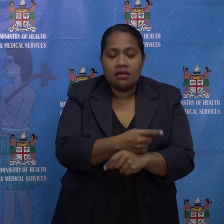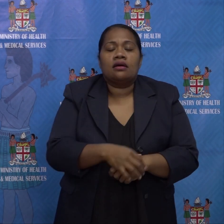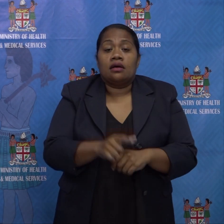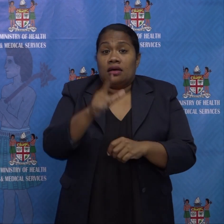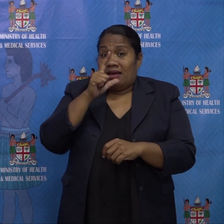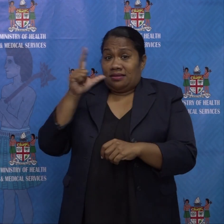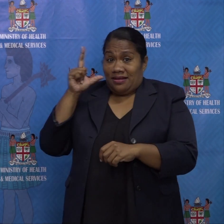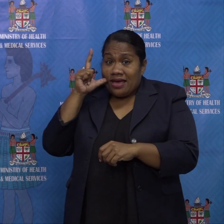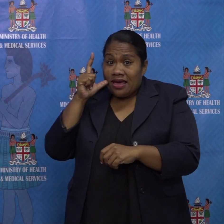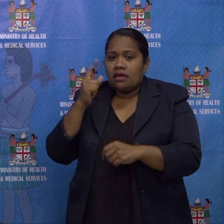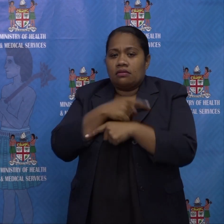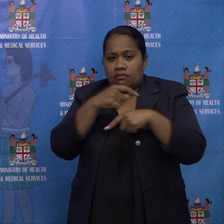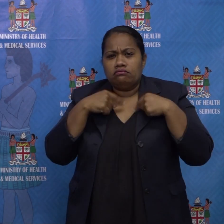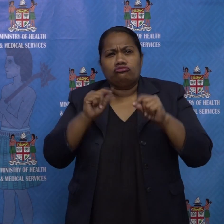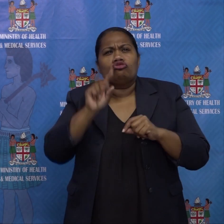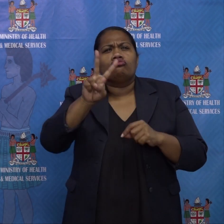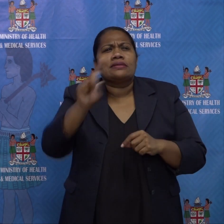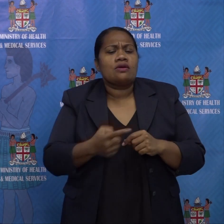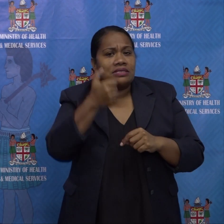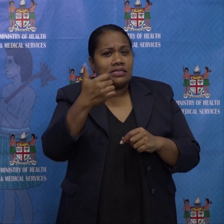Yesterday, we conducted